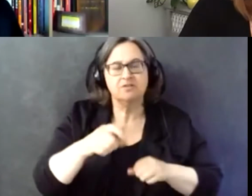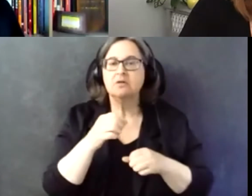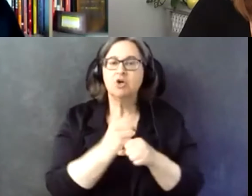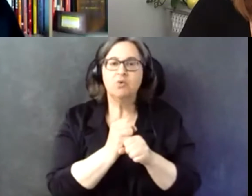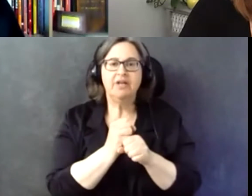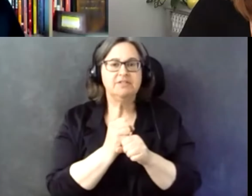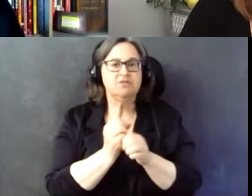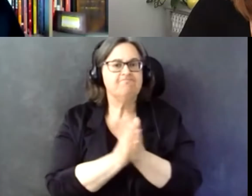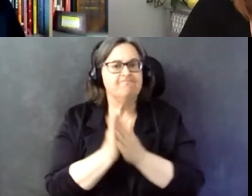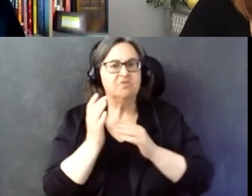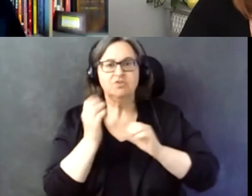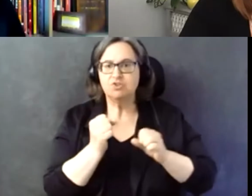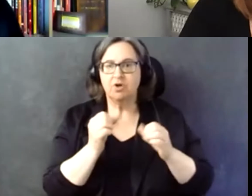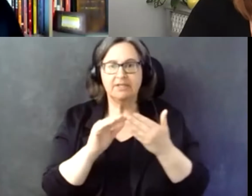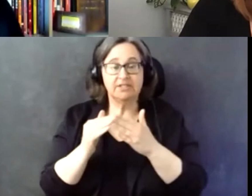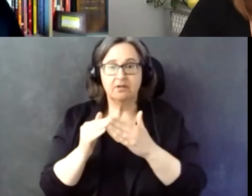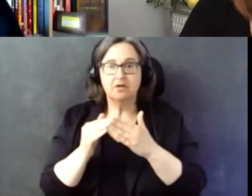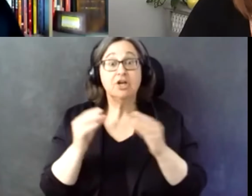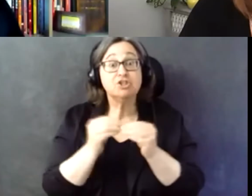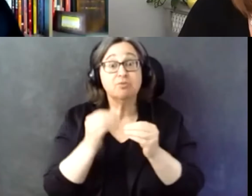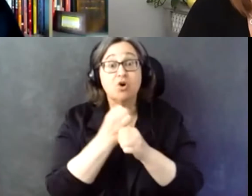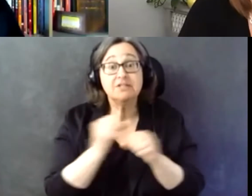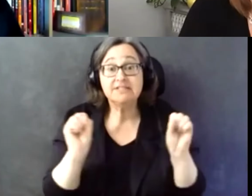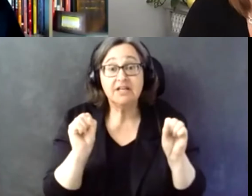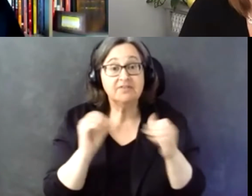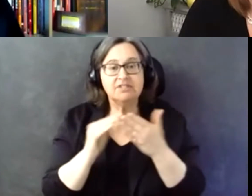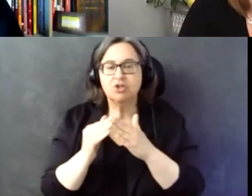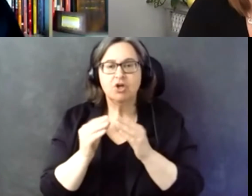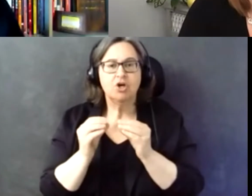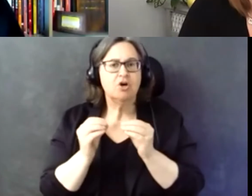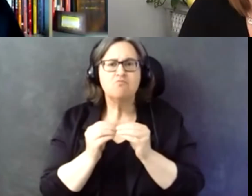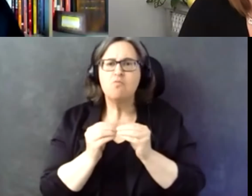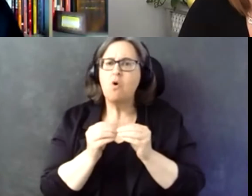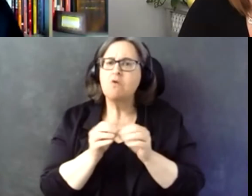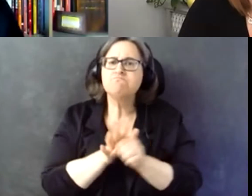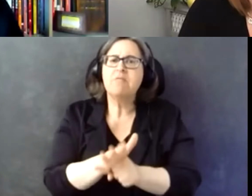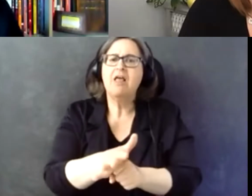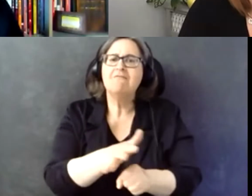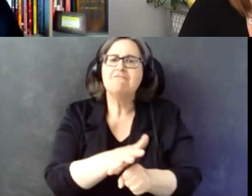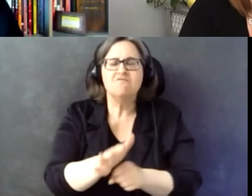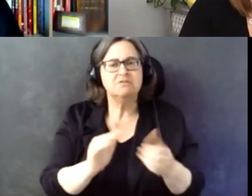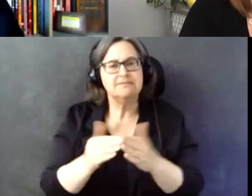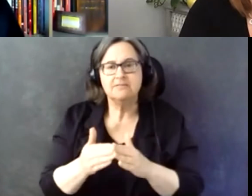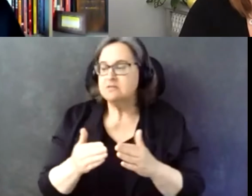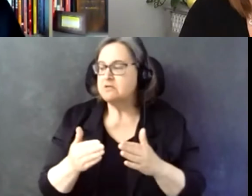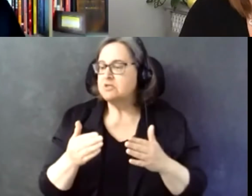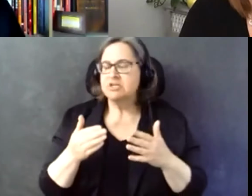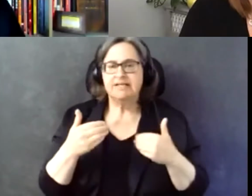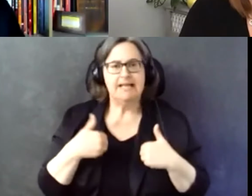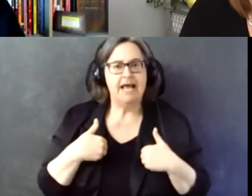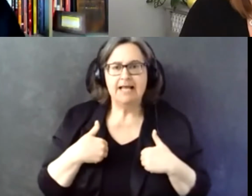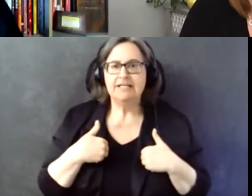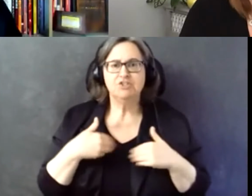vibrant city it creates a safer city it creates a more abundant city it creates a city that sort of has roots and